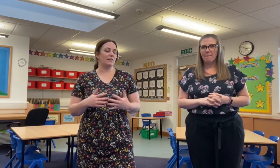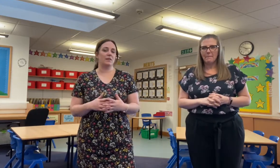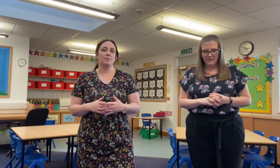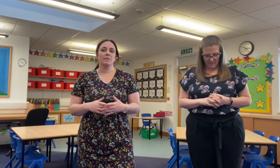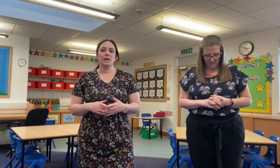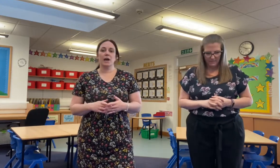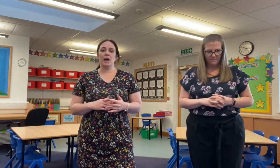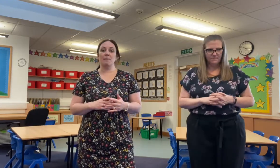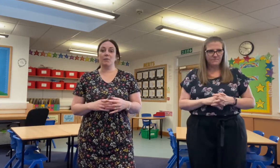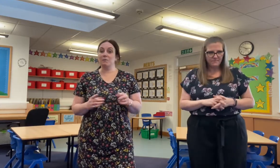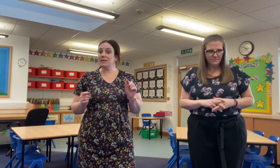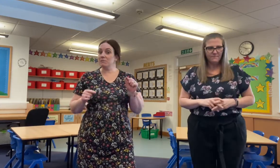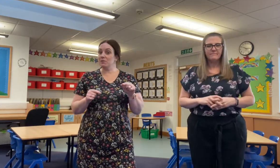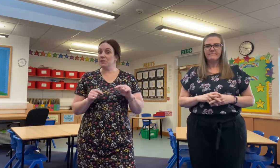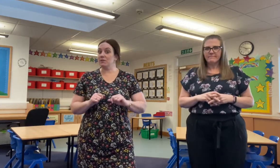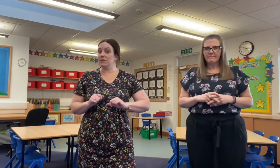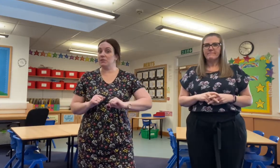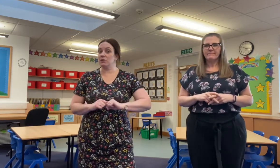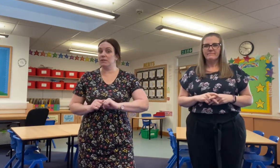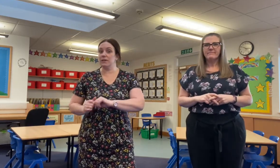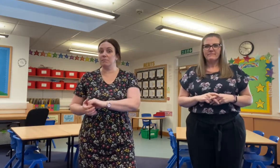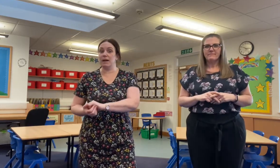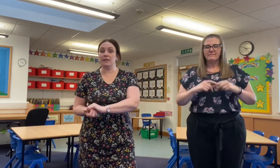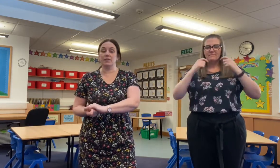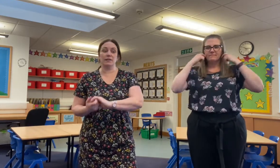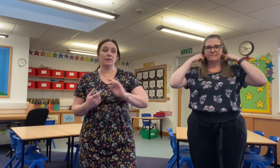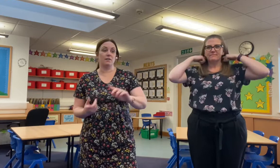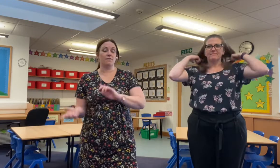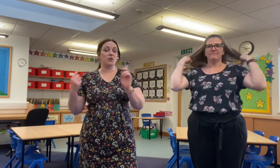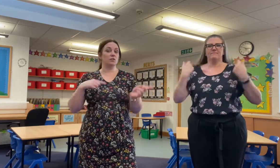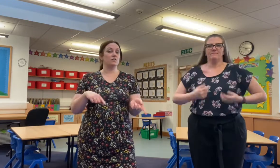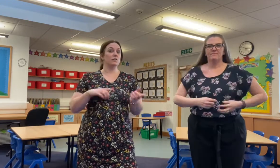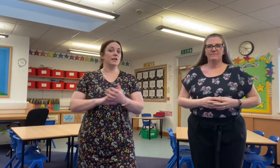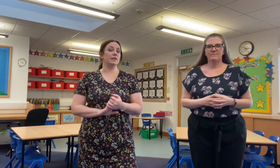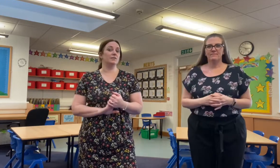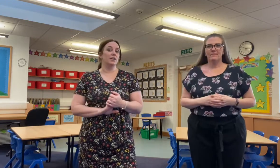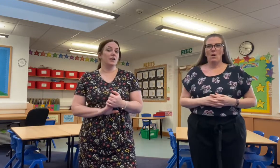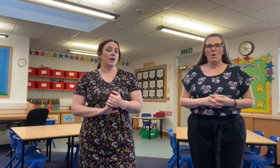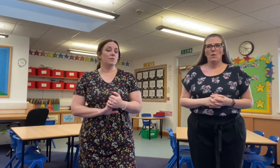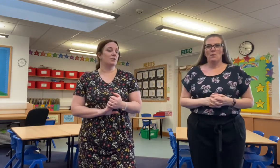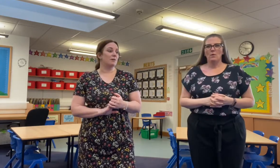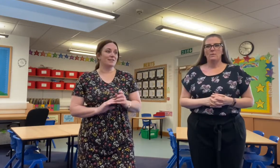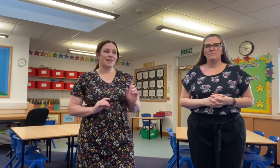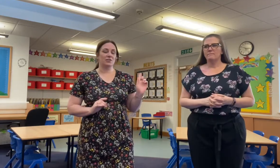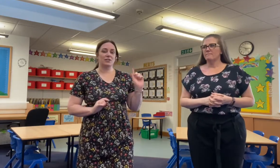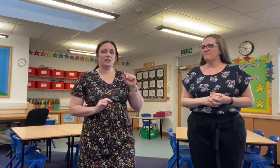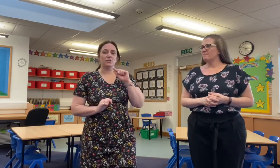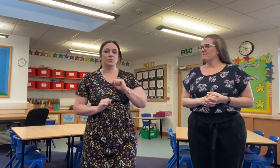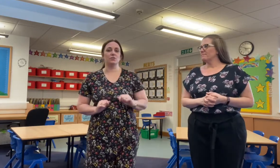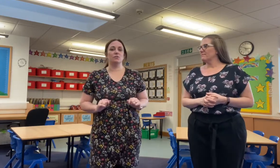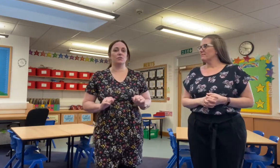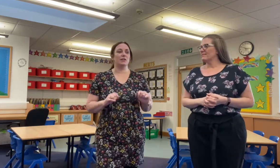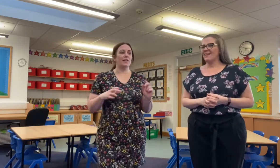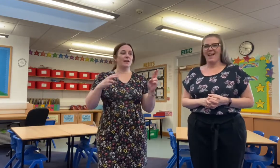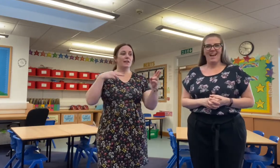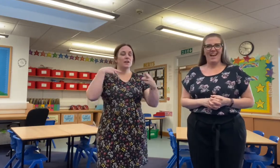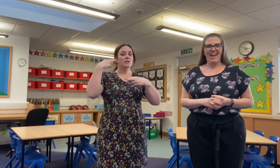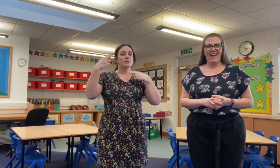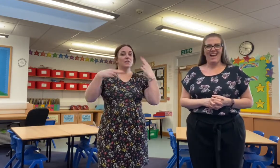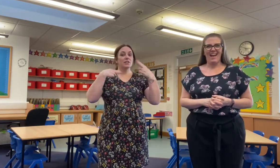Yes. And we made a music video to it back in the first lockdown, which I might attach the link to so you can all watch it again. So it's actually